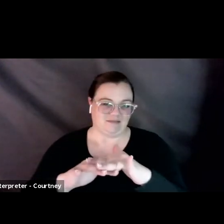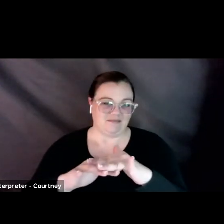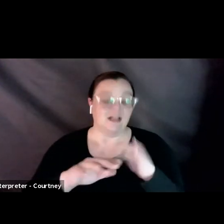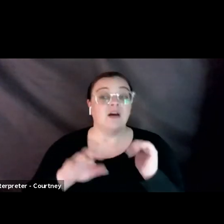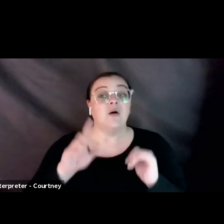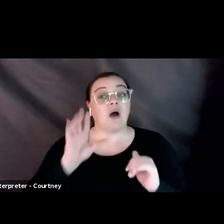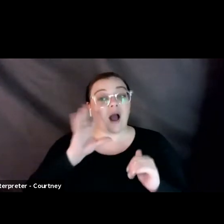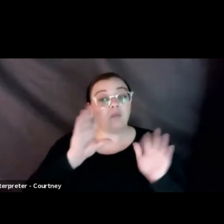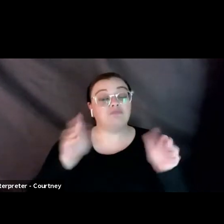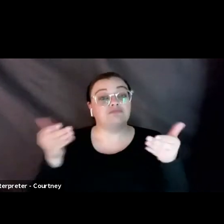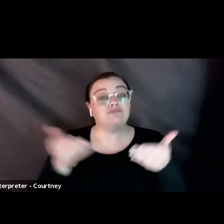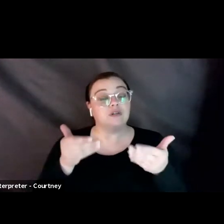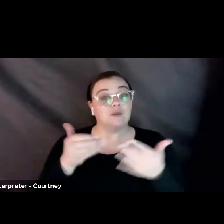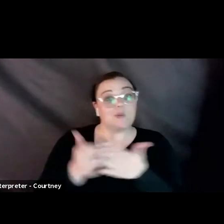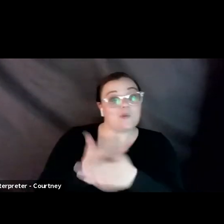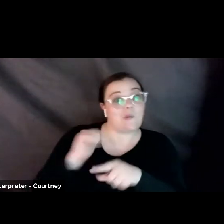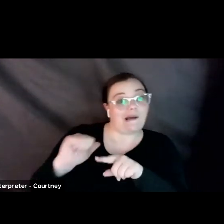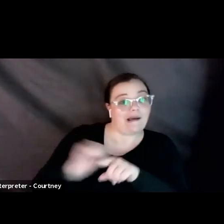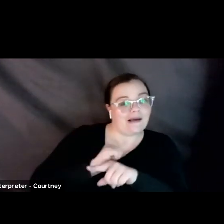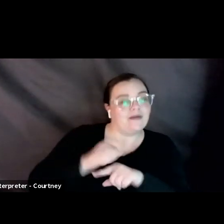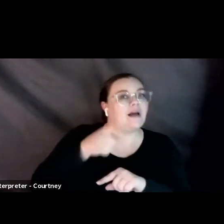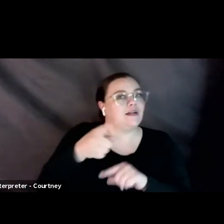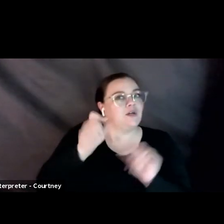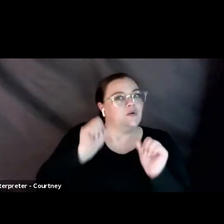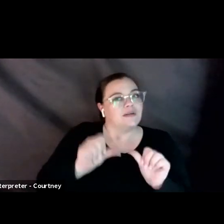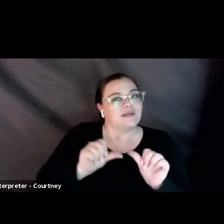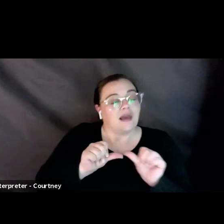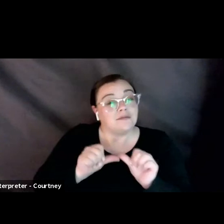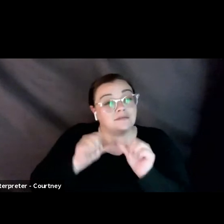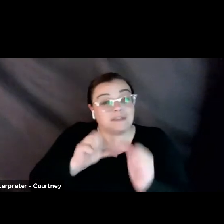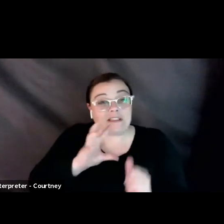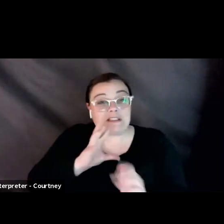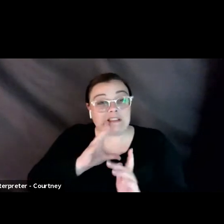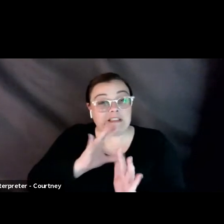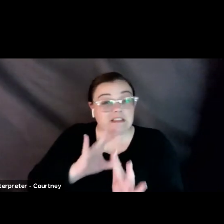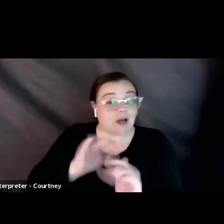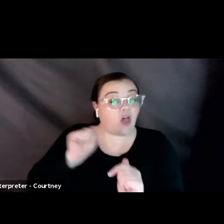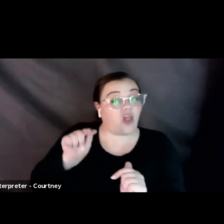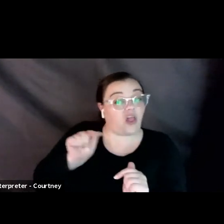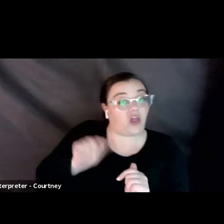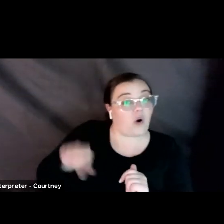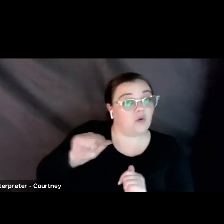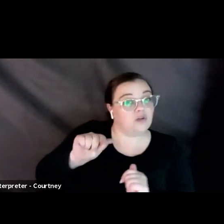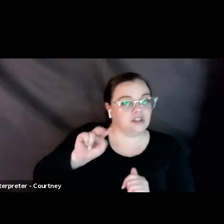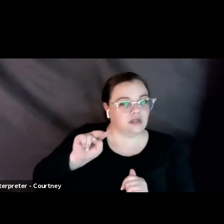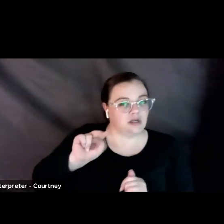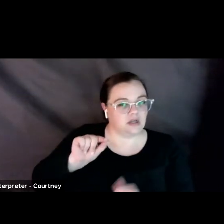into those notes without your voice breaking and without your voice being stressed out.